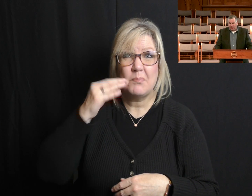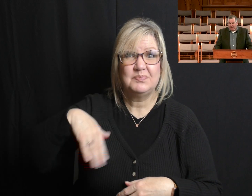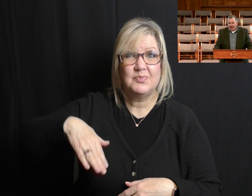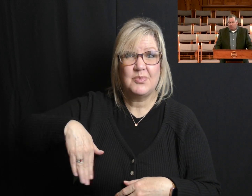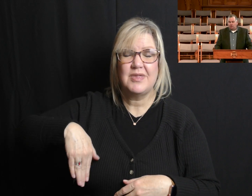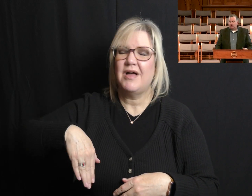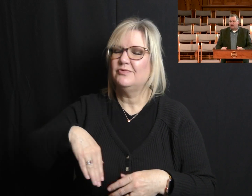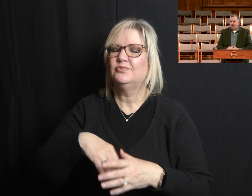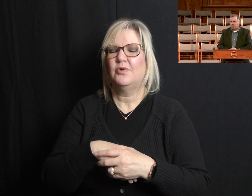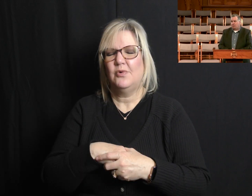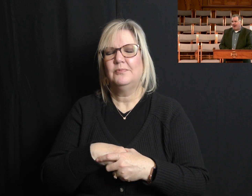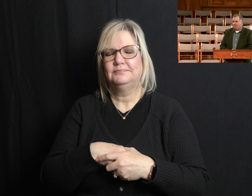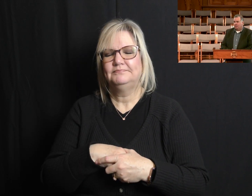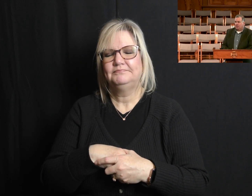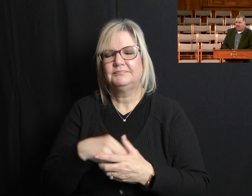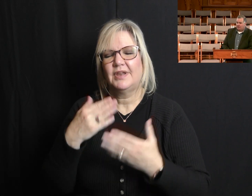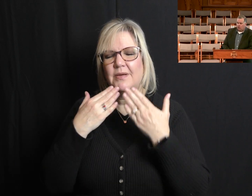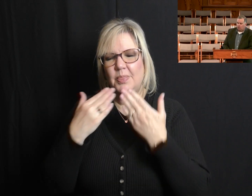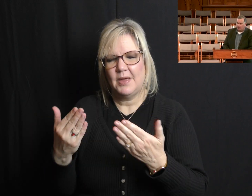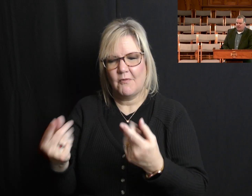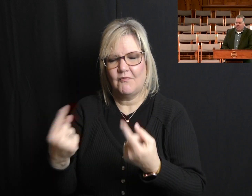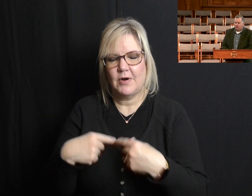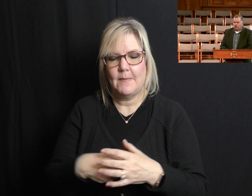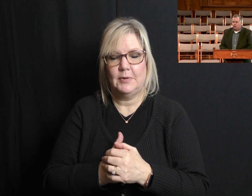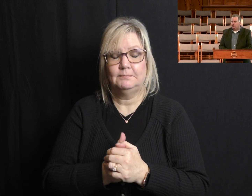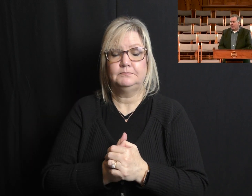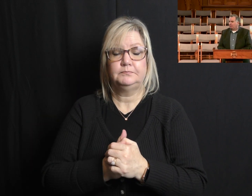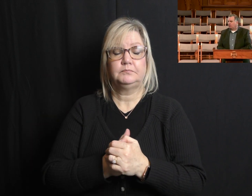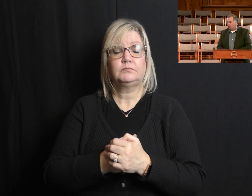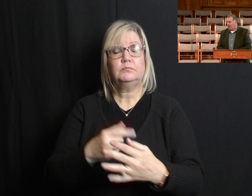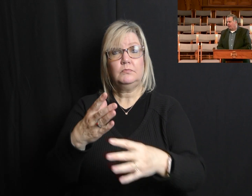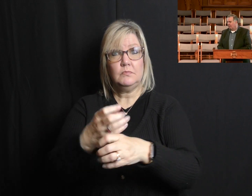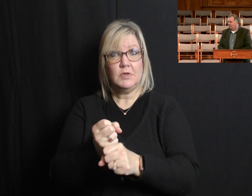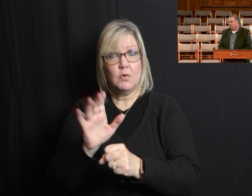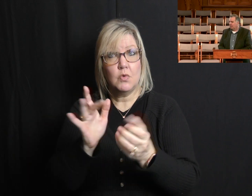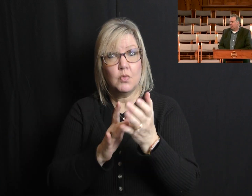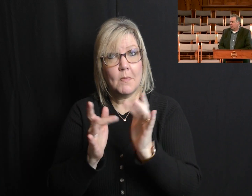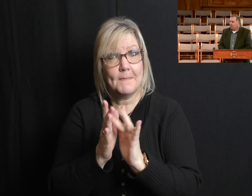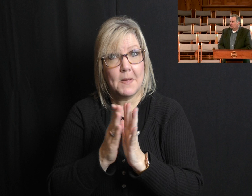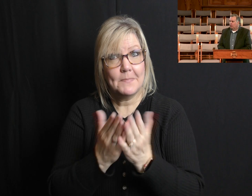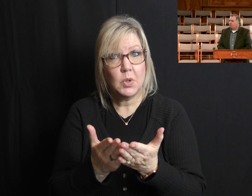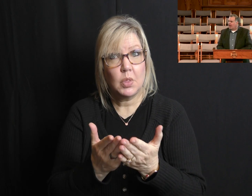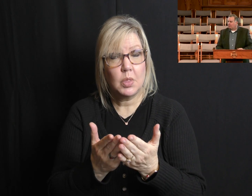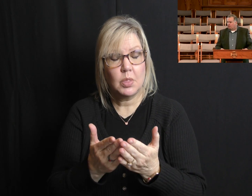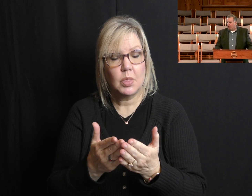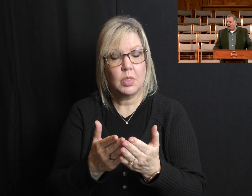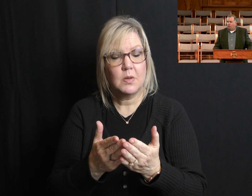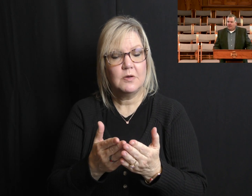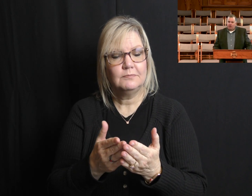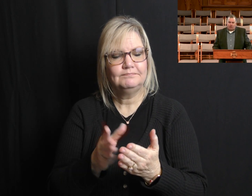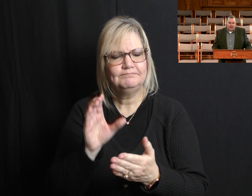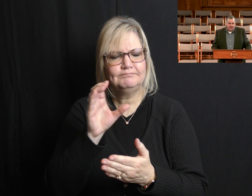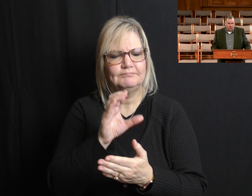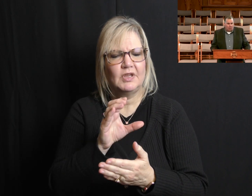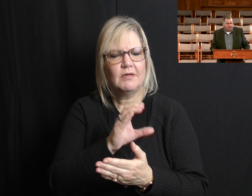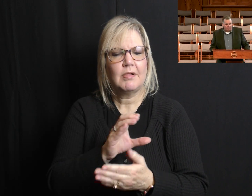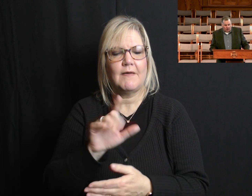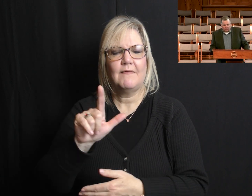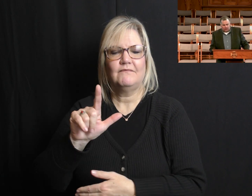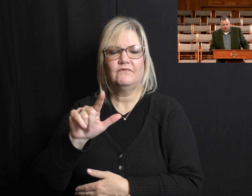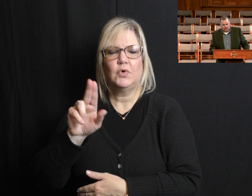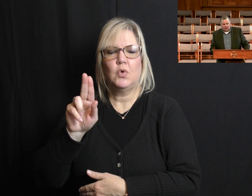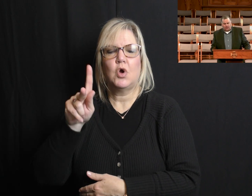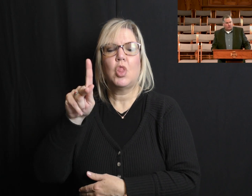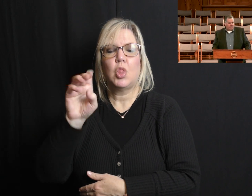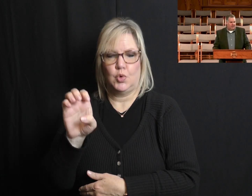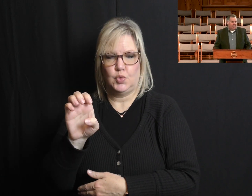well. I want you to take your Bible today and look with me in Luke chapter 12. Luke chapter 12, we'll begin reading in a moment in